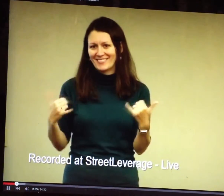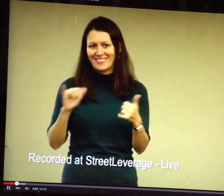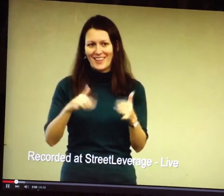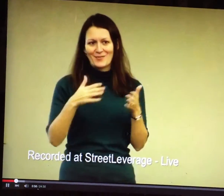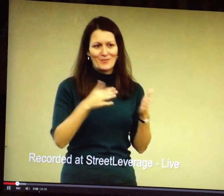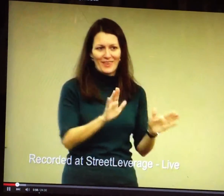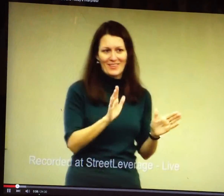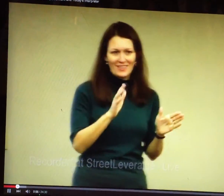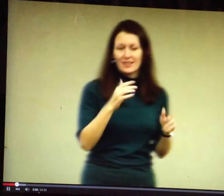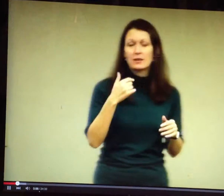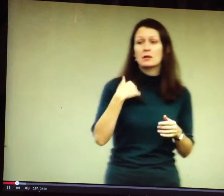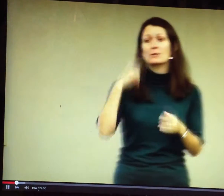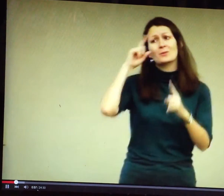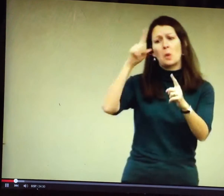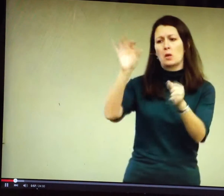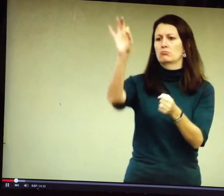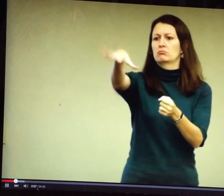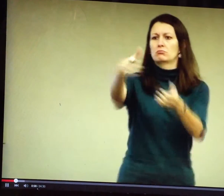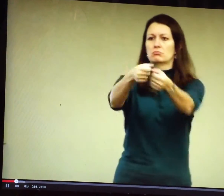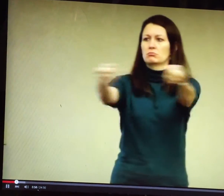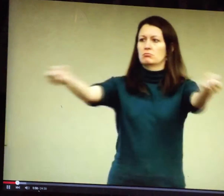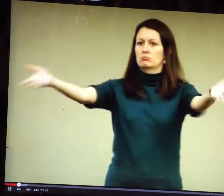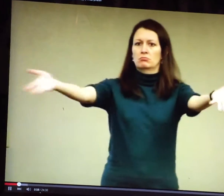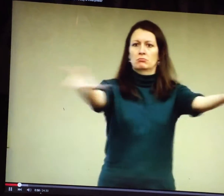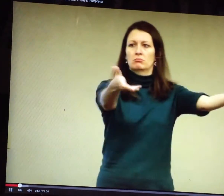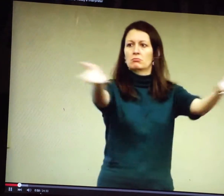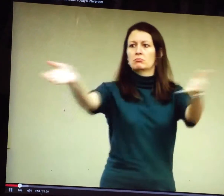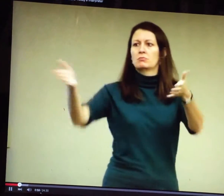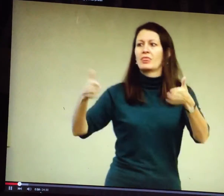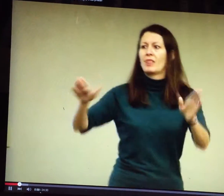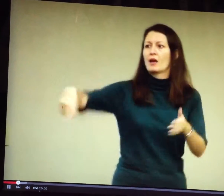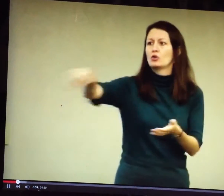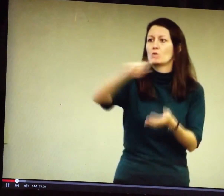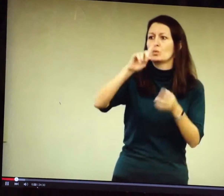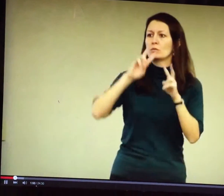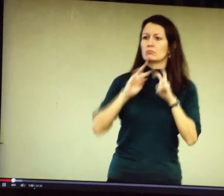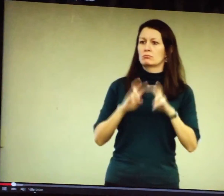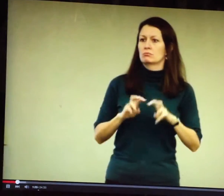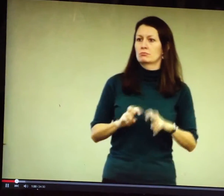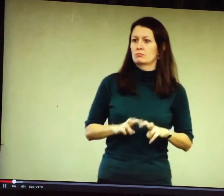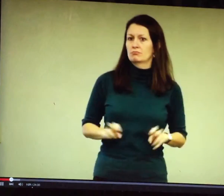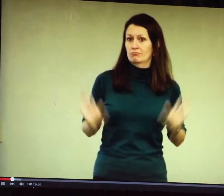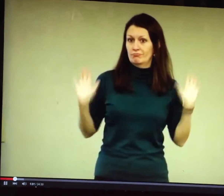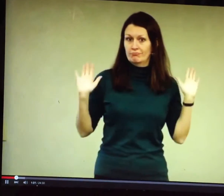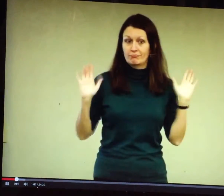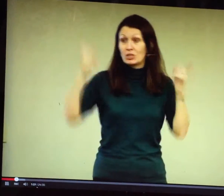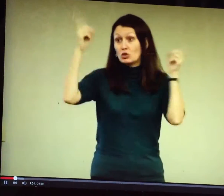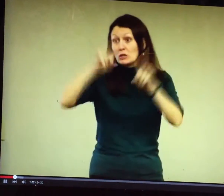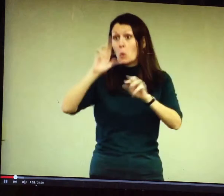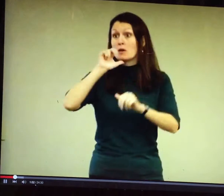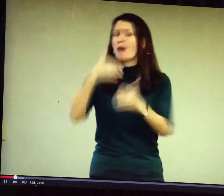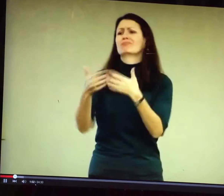about. But my goal is to just put it out there. Just allow you to analyze. That's it.